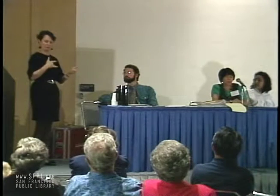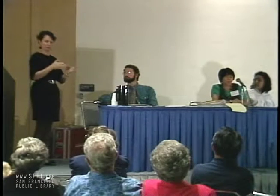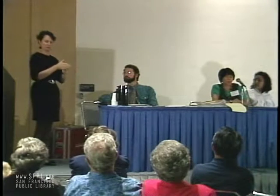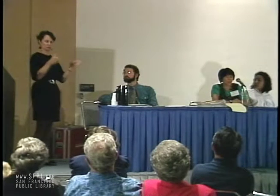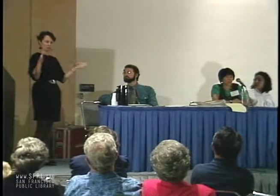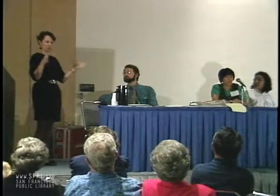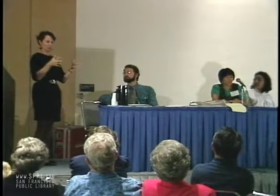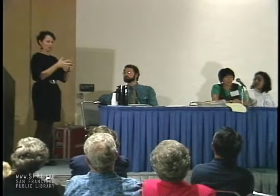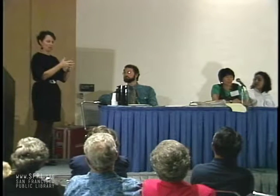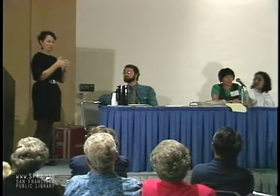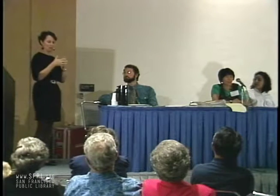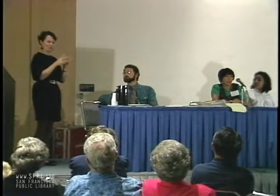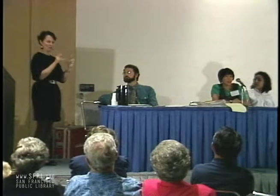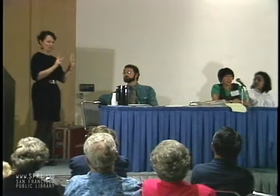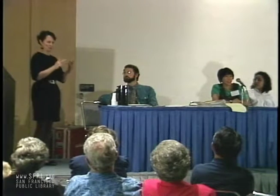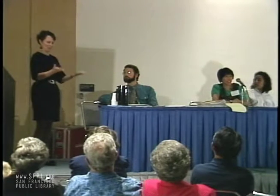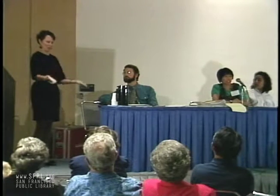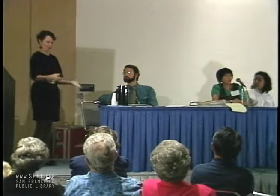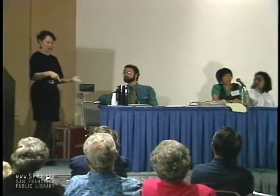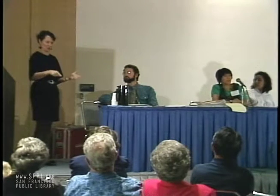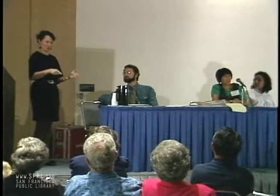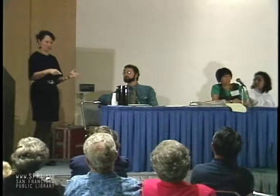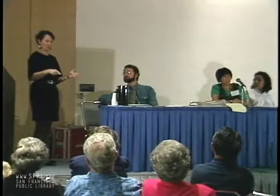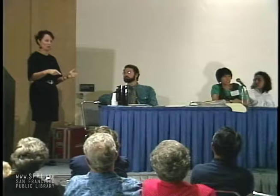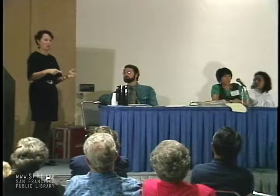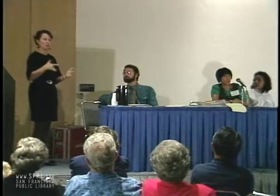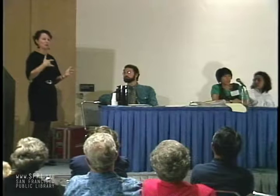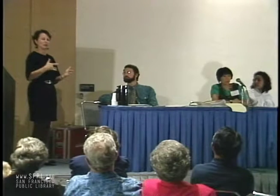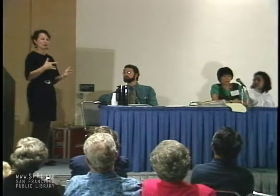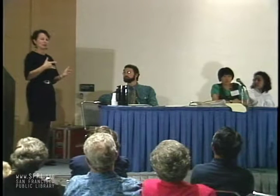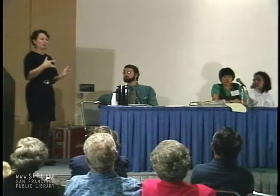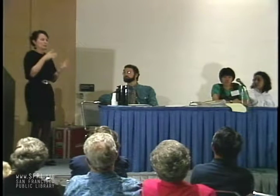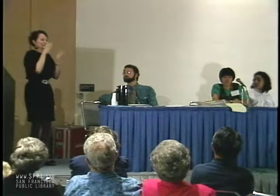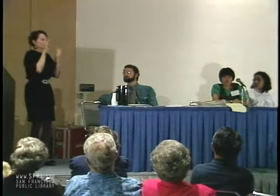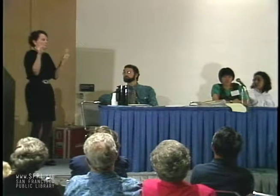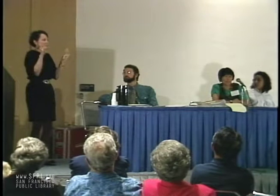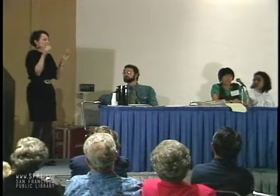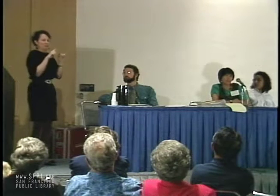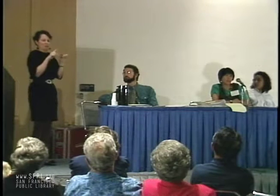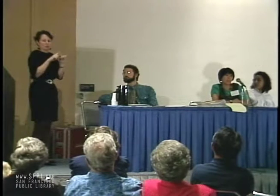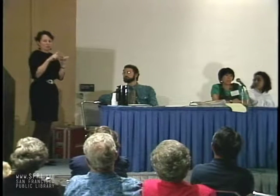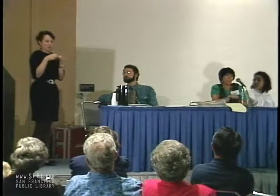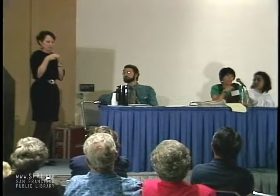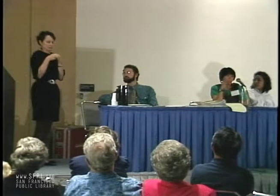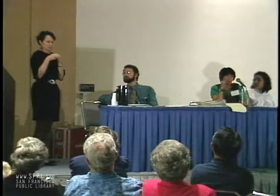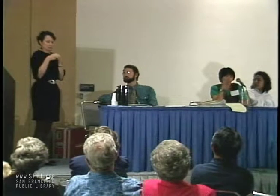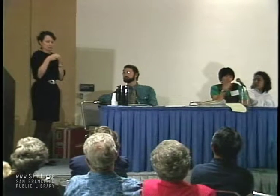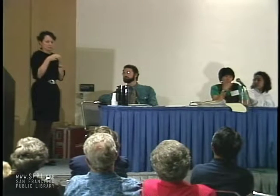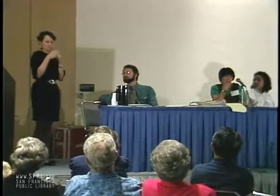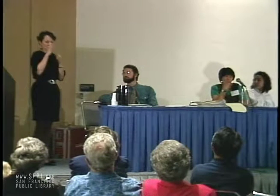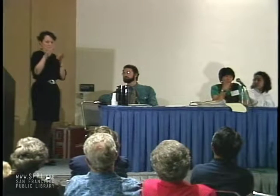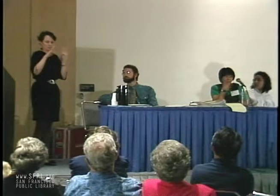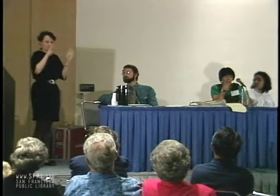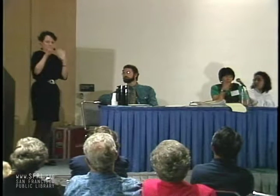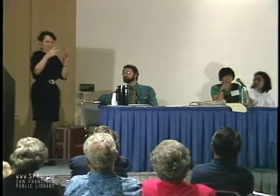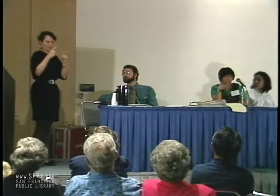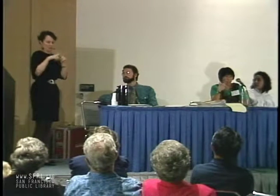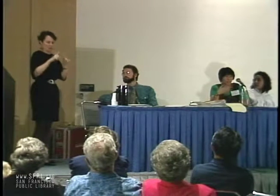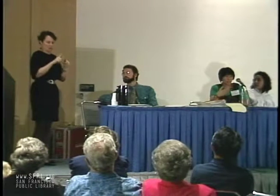here in the American society, we tend to shy away from differences or noting differences. We tend to actually even